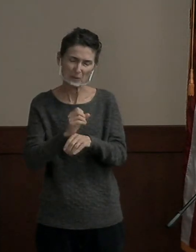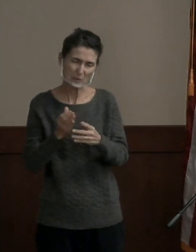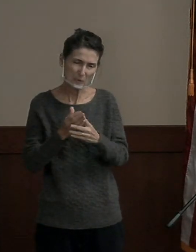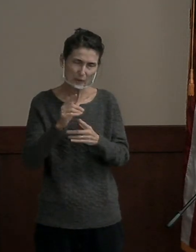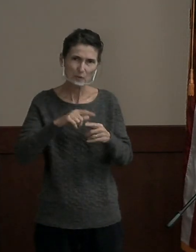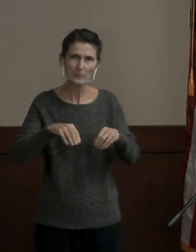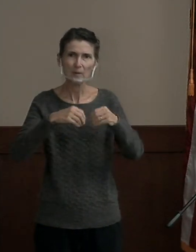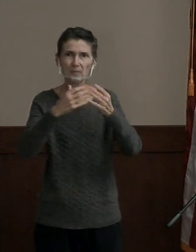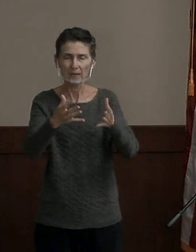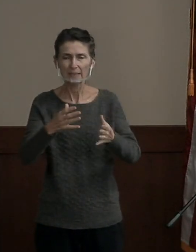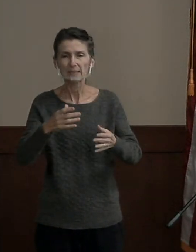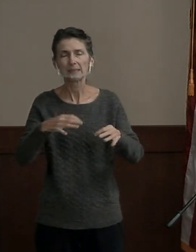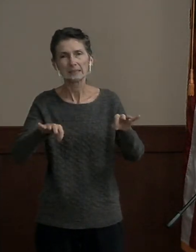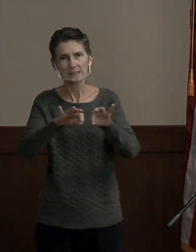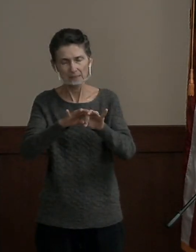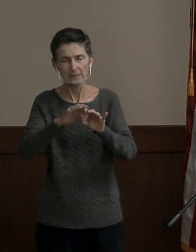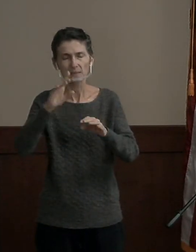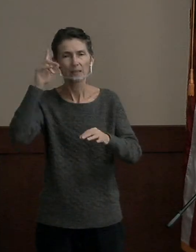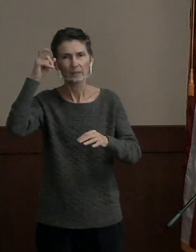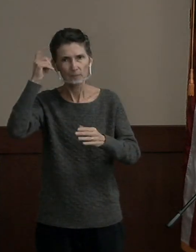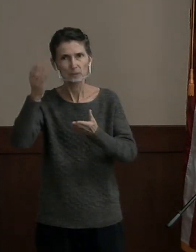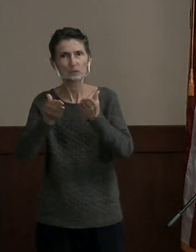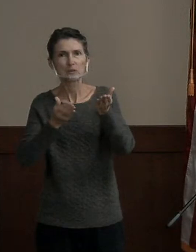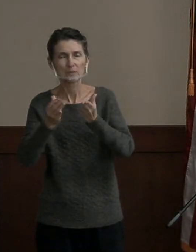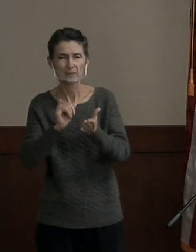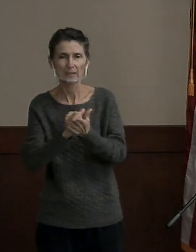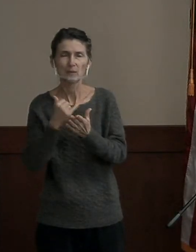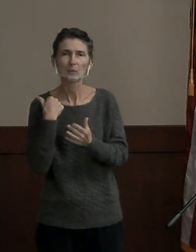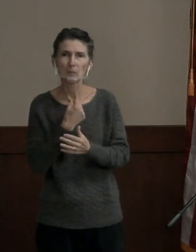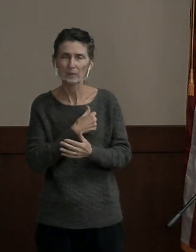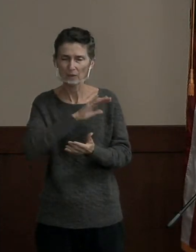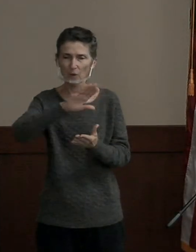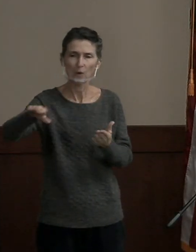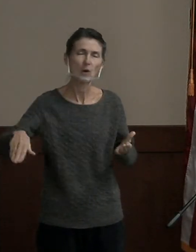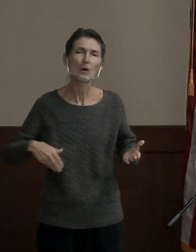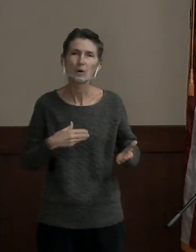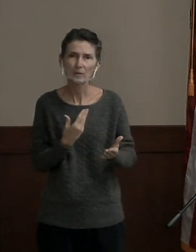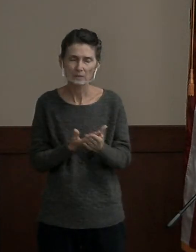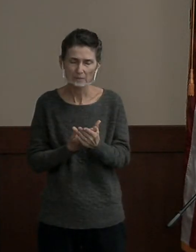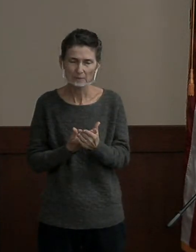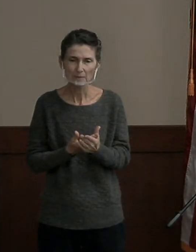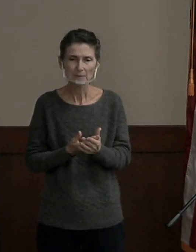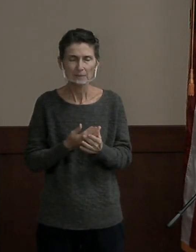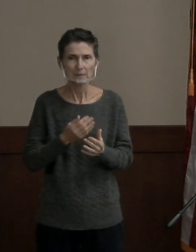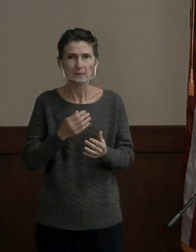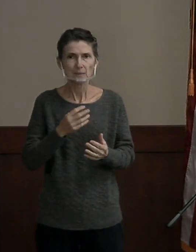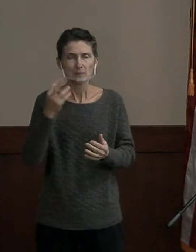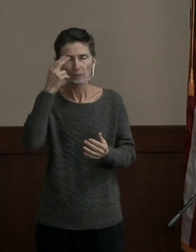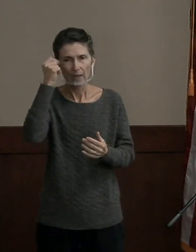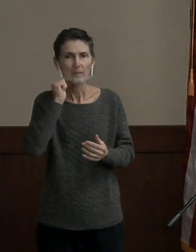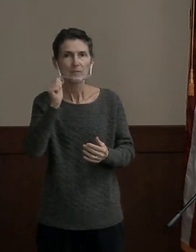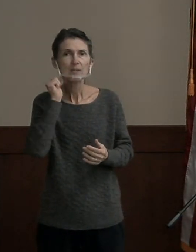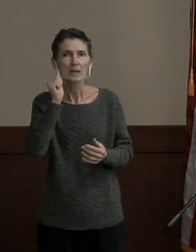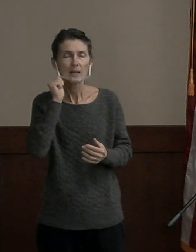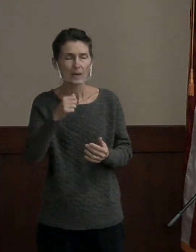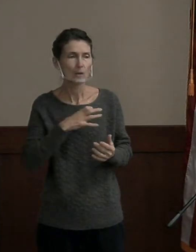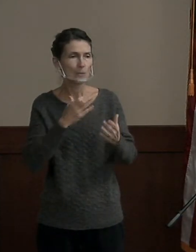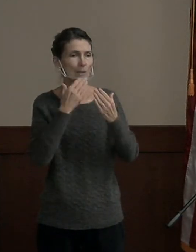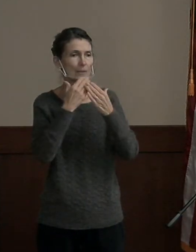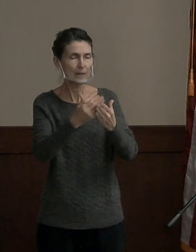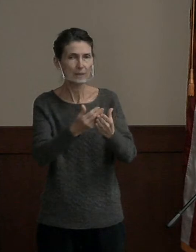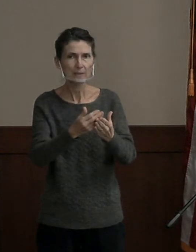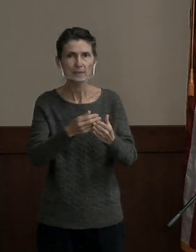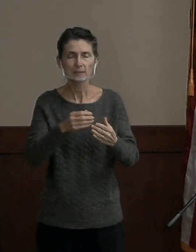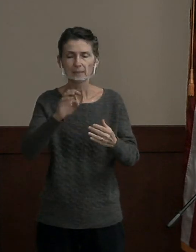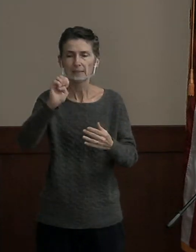to provide the essential governmental services that we all rely on every day. I want to thank the